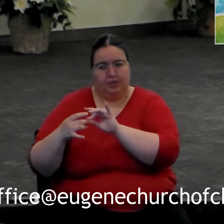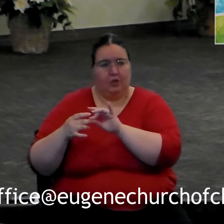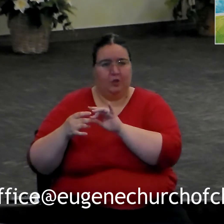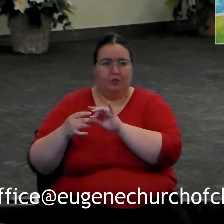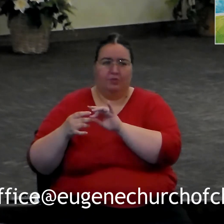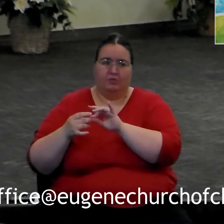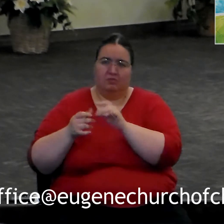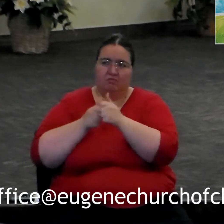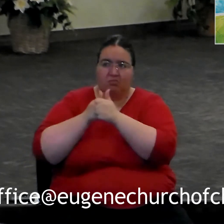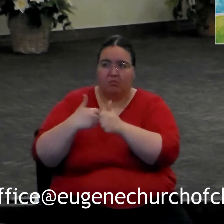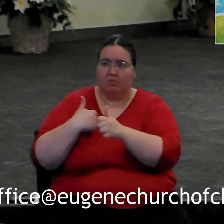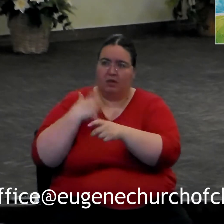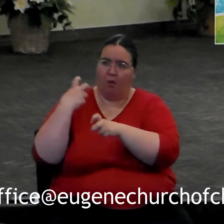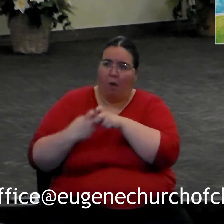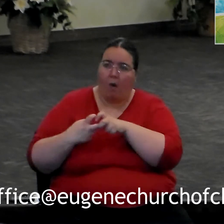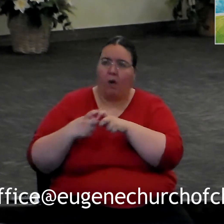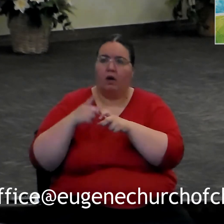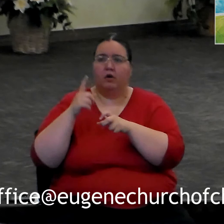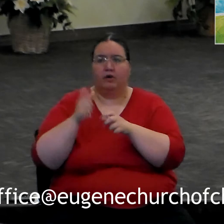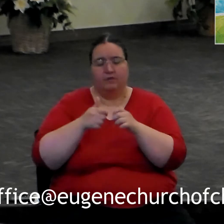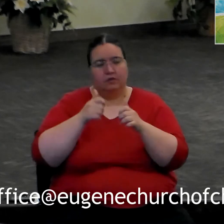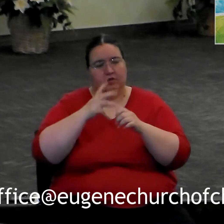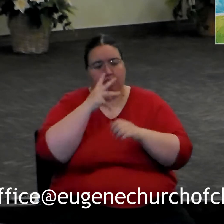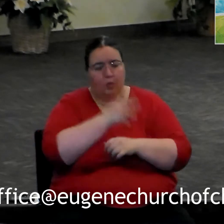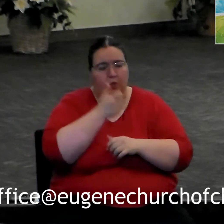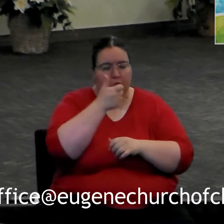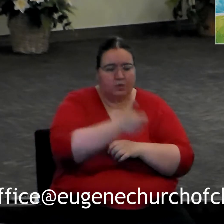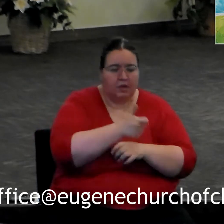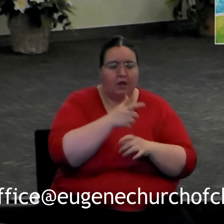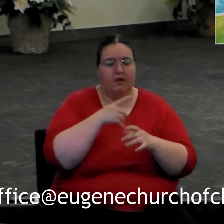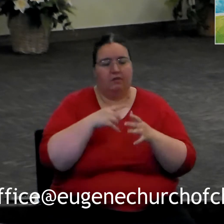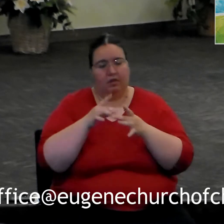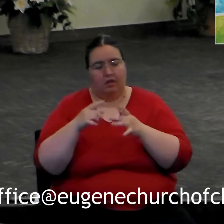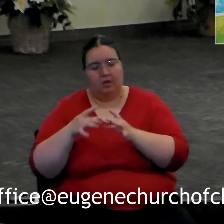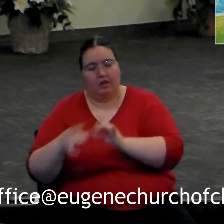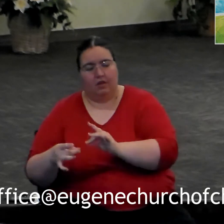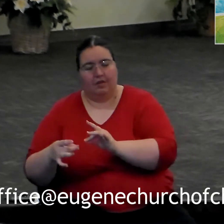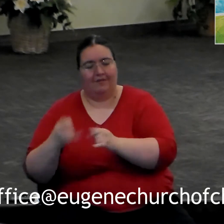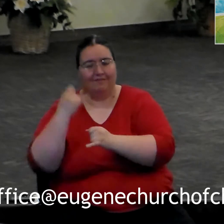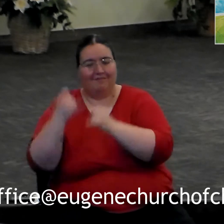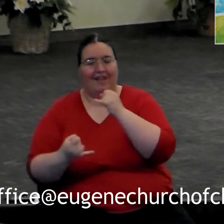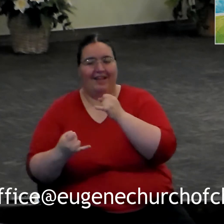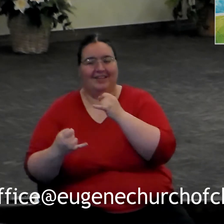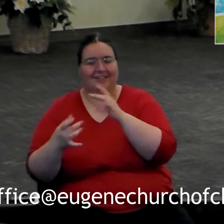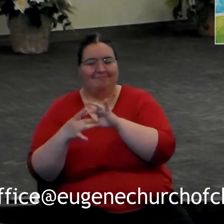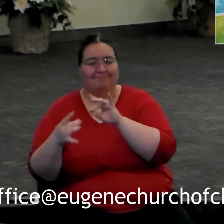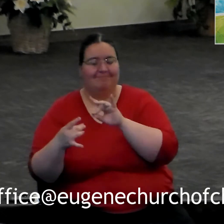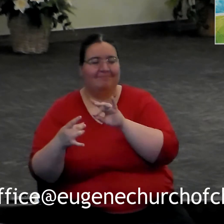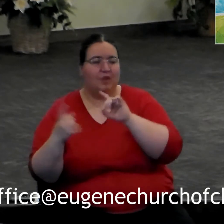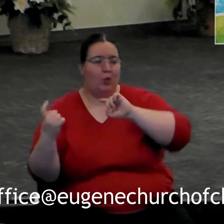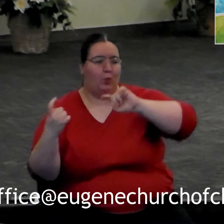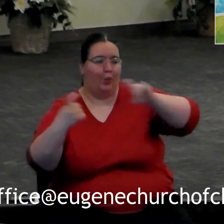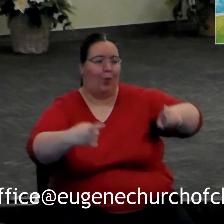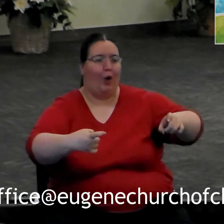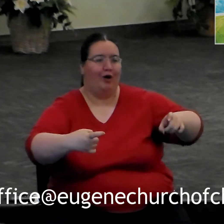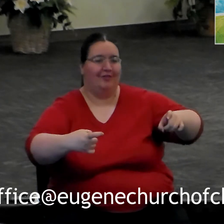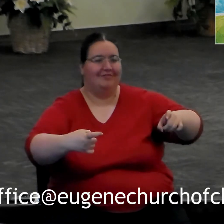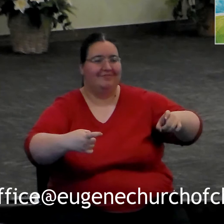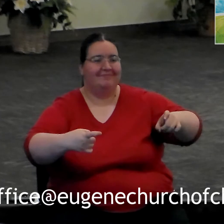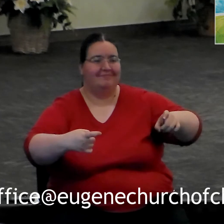because he knows us and he knows these kinds of things matter. So not only do we need to know the road is going to be difficult but when you get to the end of that road